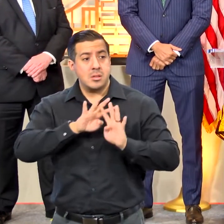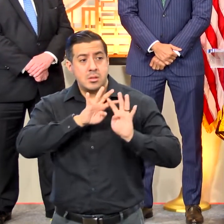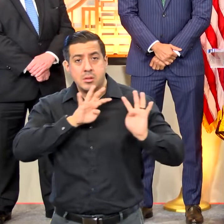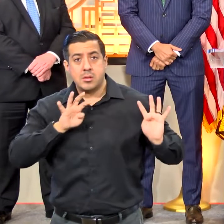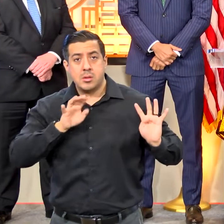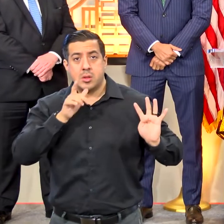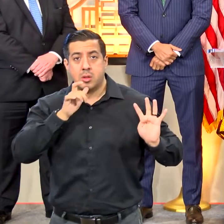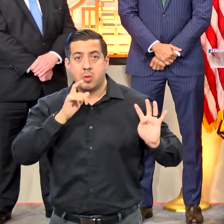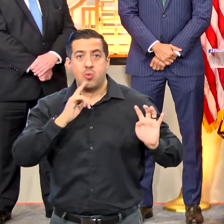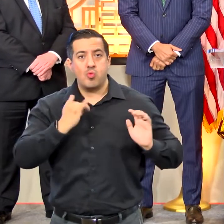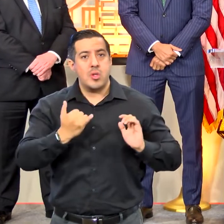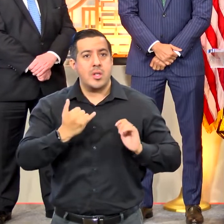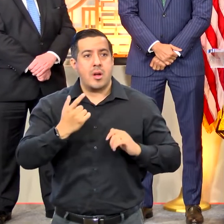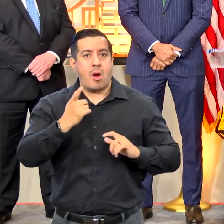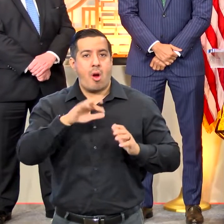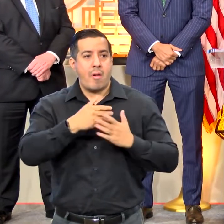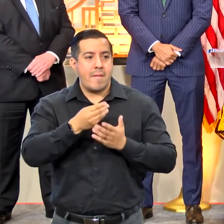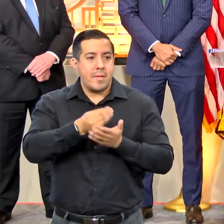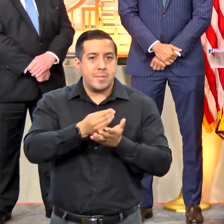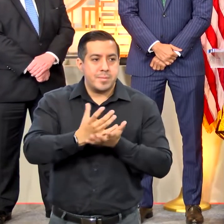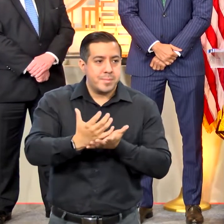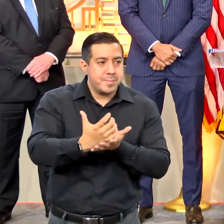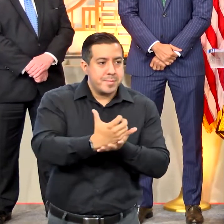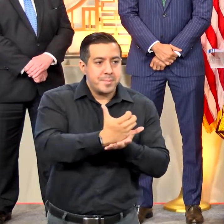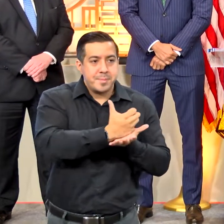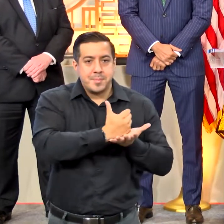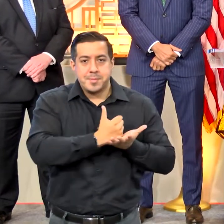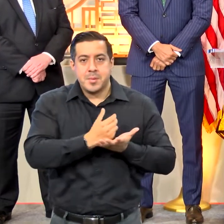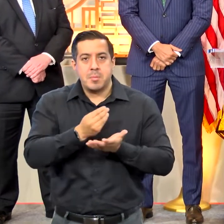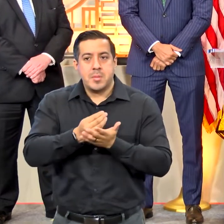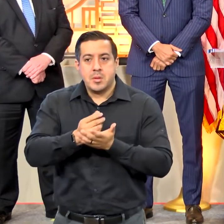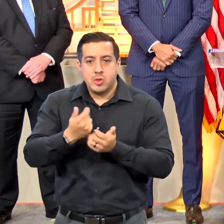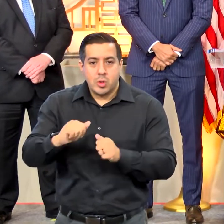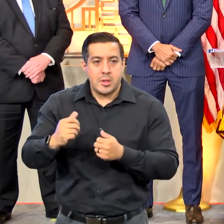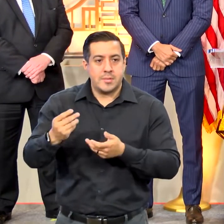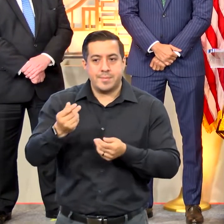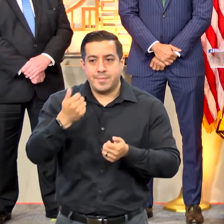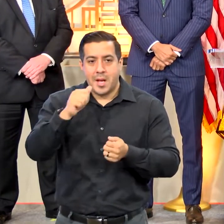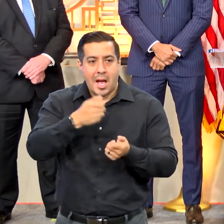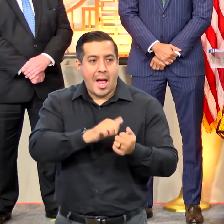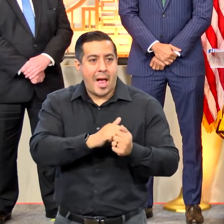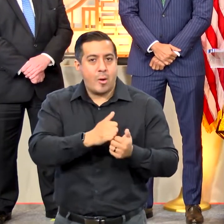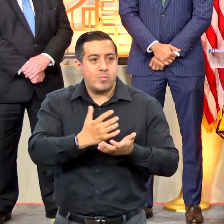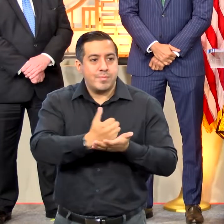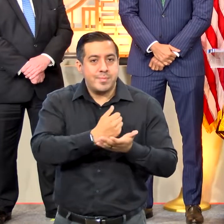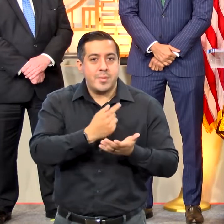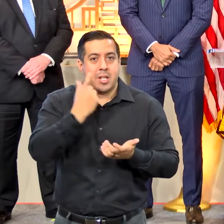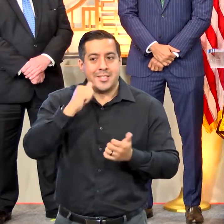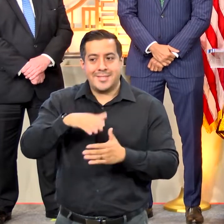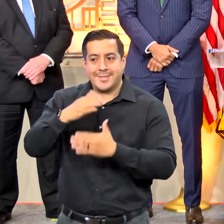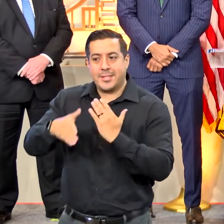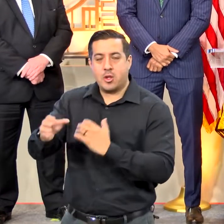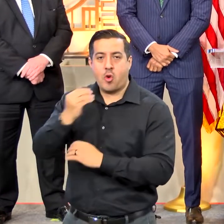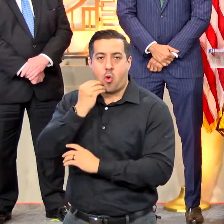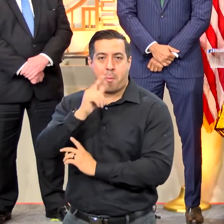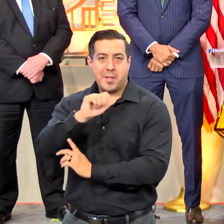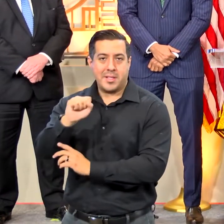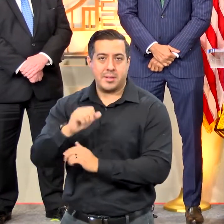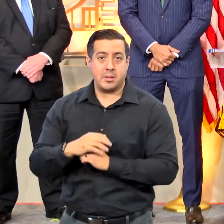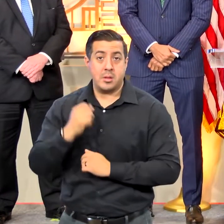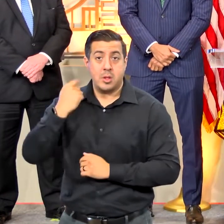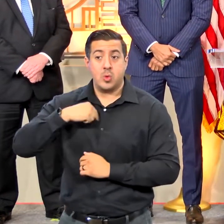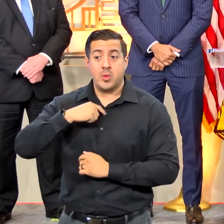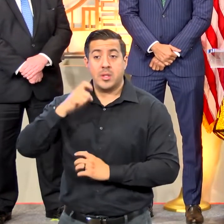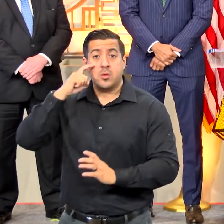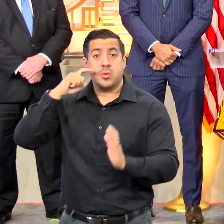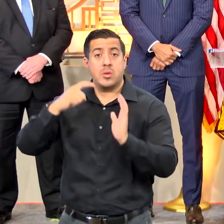of once-in-a-lifetime funds on these issues, represent our best chance of ending homelessness. We have to